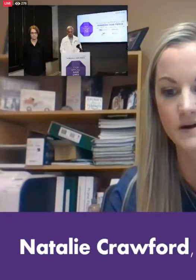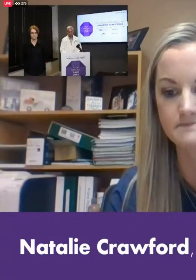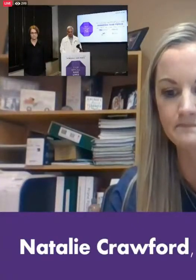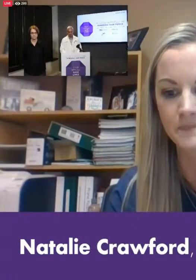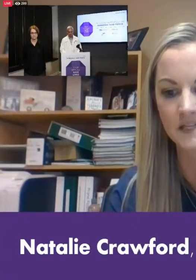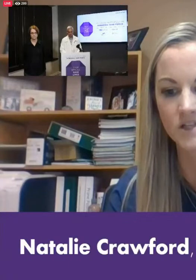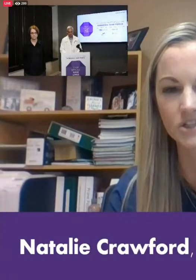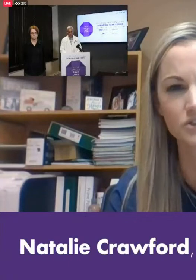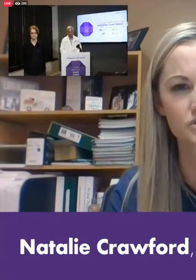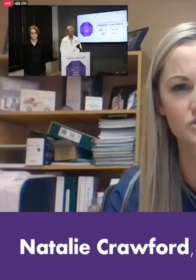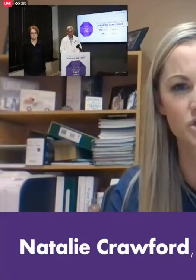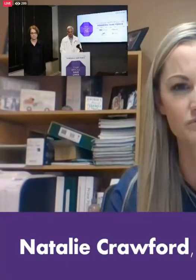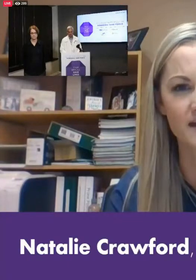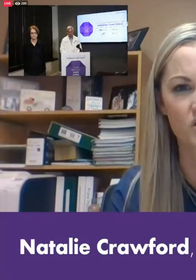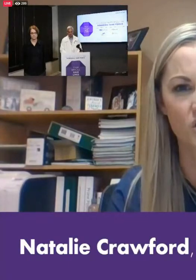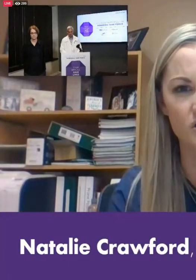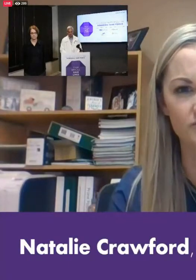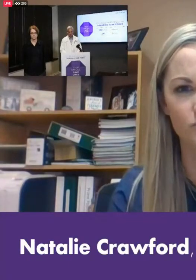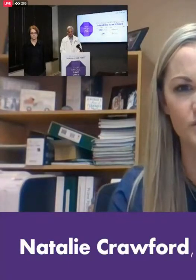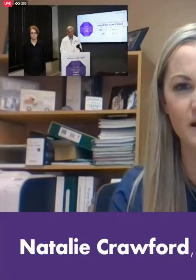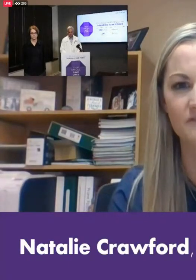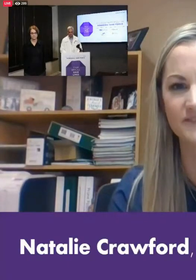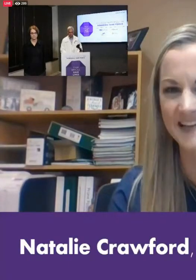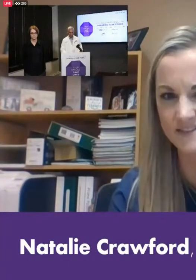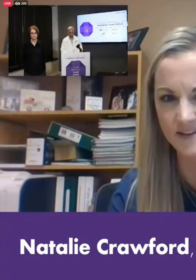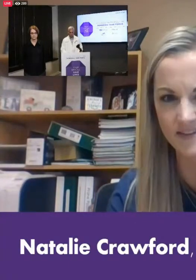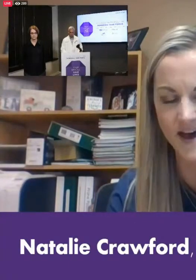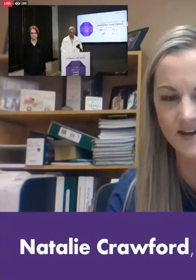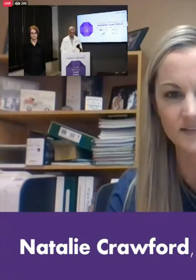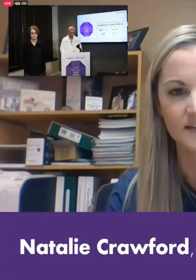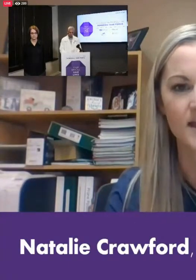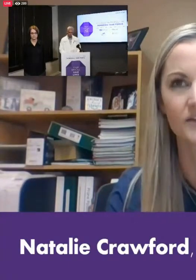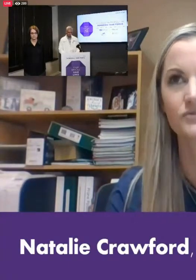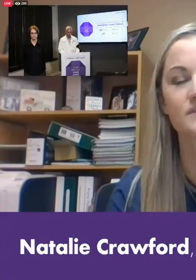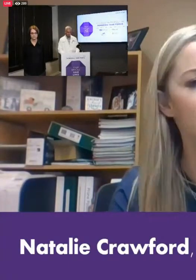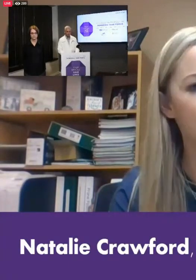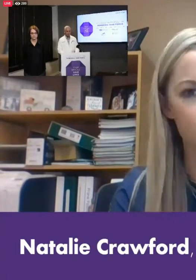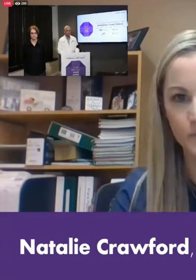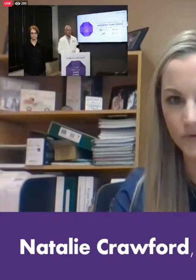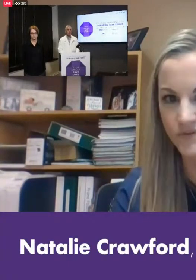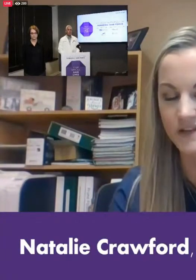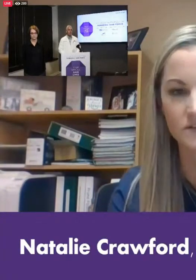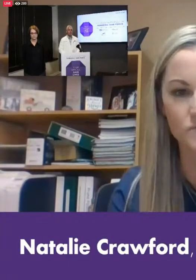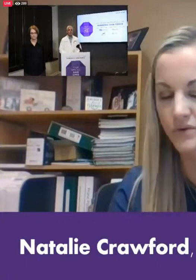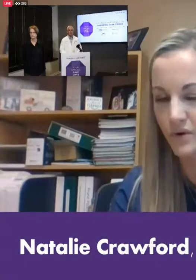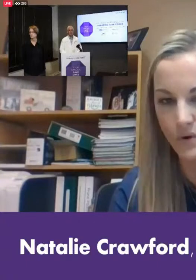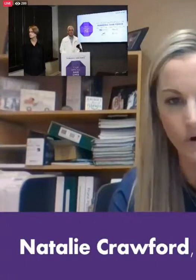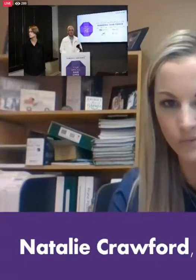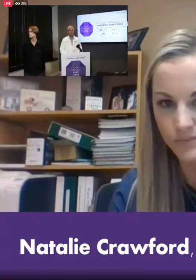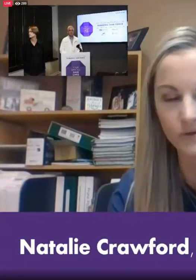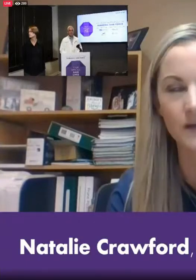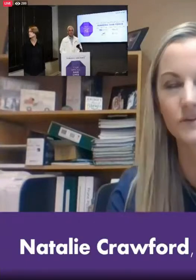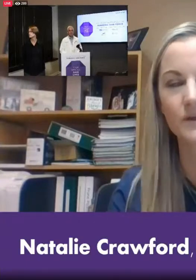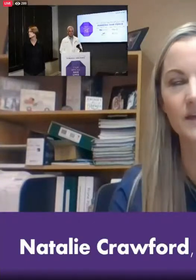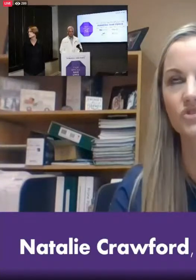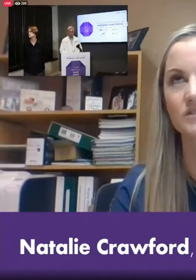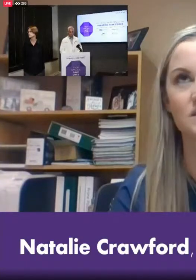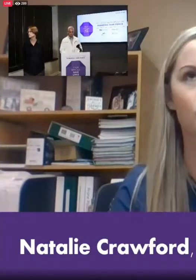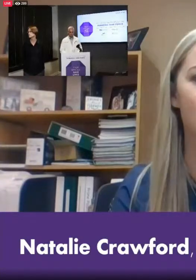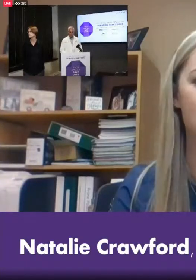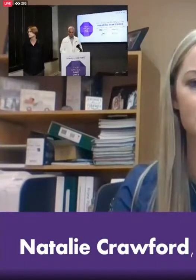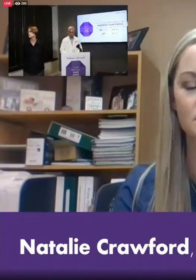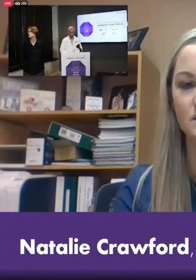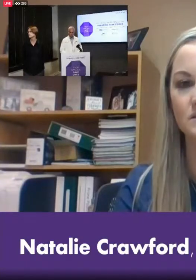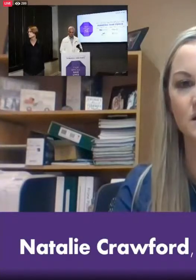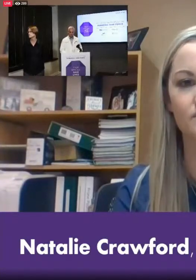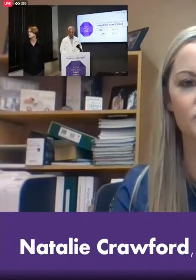hard to just turn that off when you have days like that, and you see those people's faces when you go home. You can't